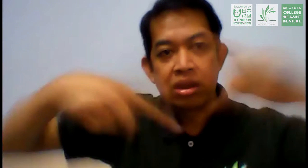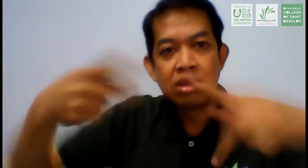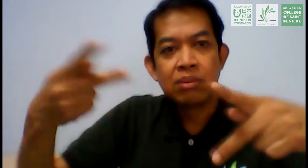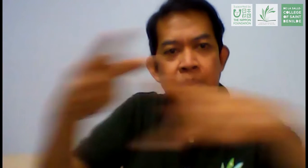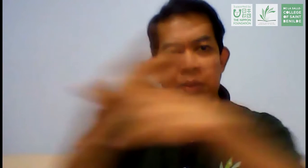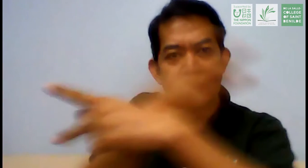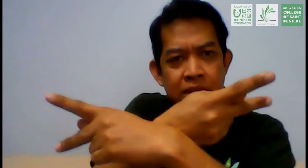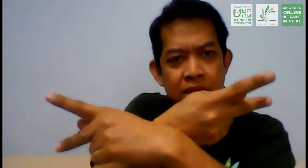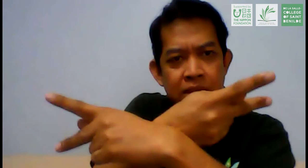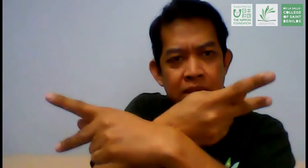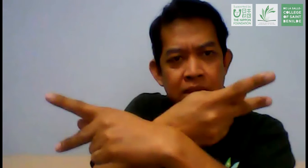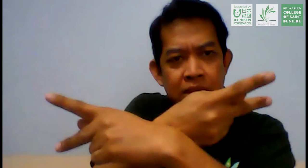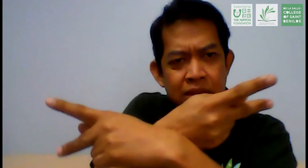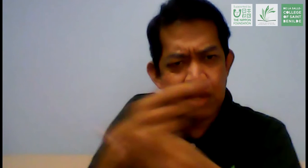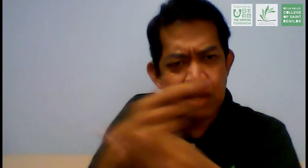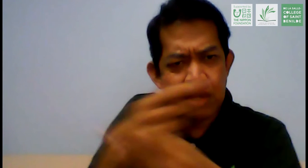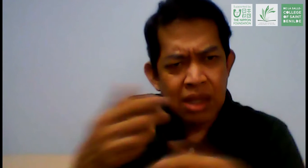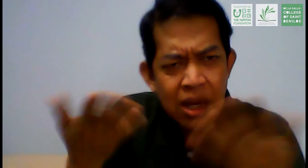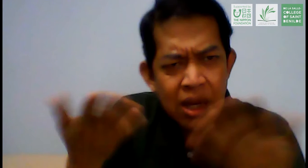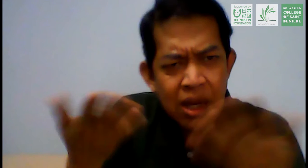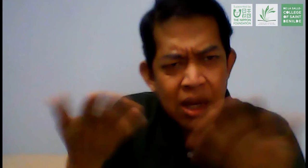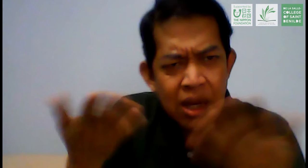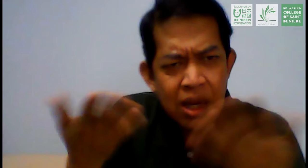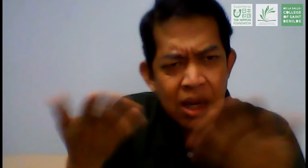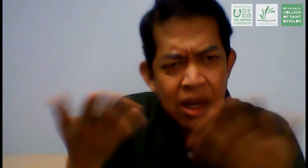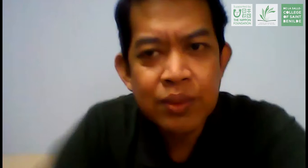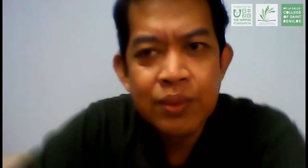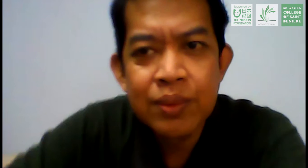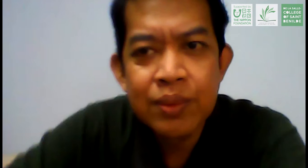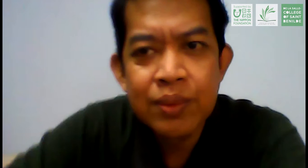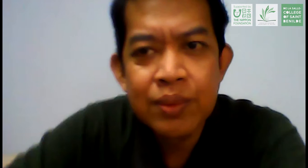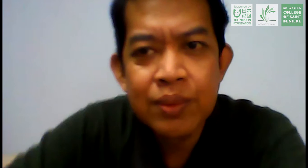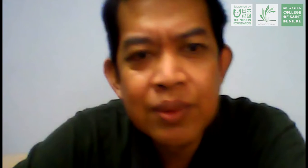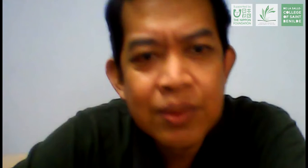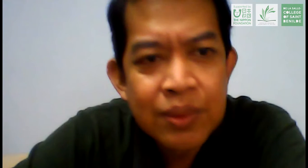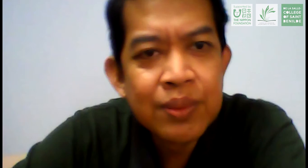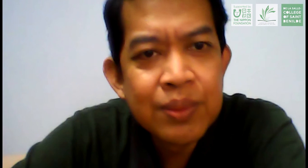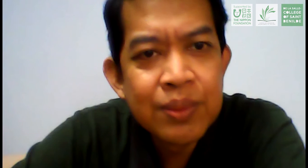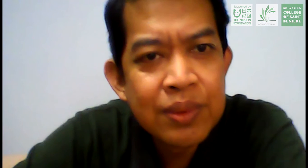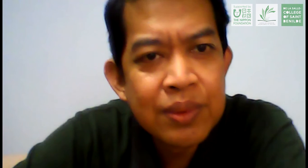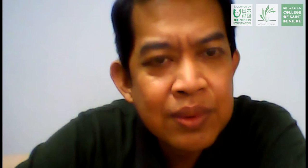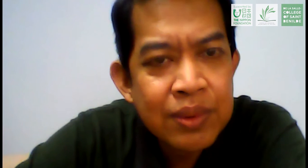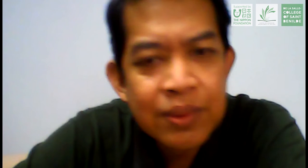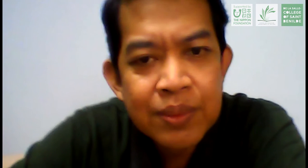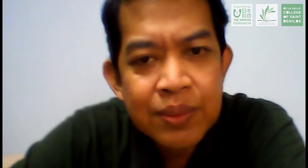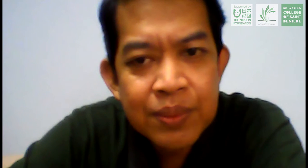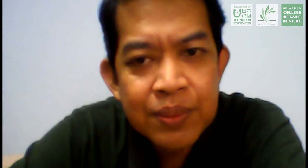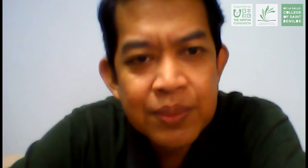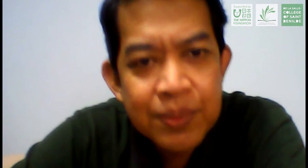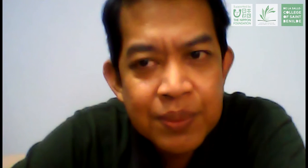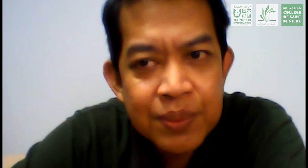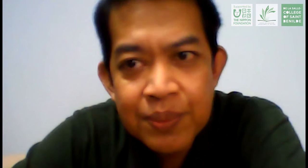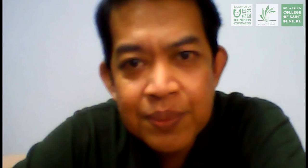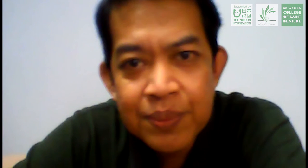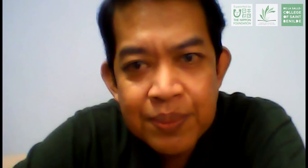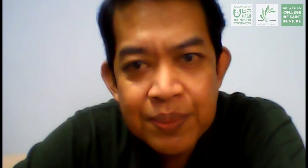Shaq and Jasmine signed it like this as multiplication. So I'm just